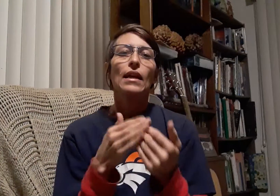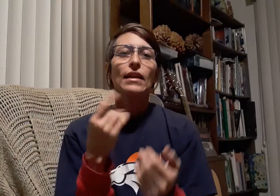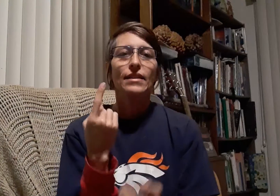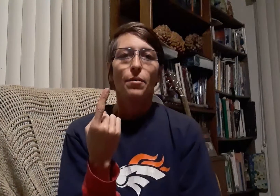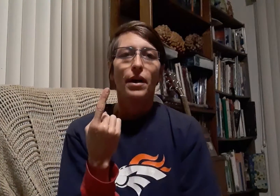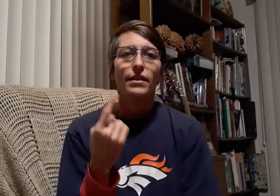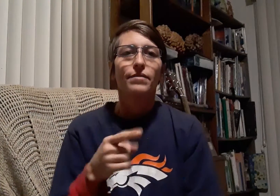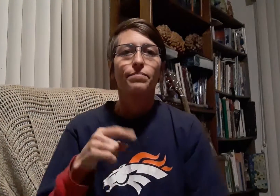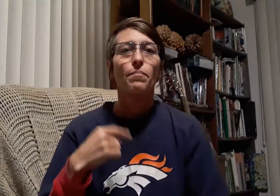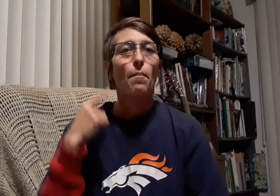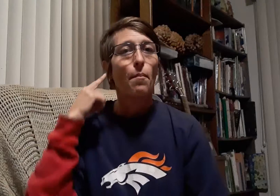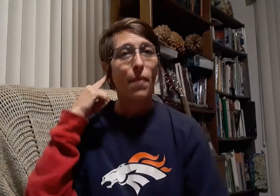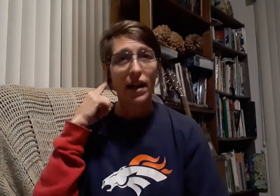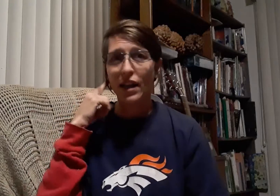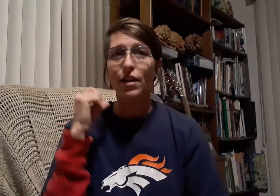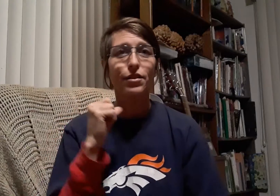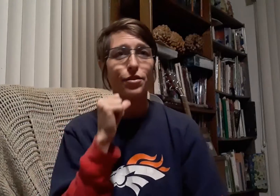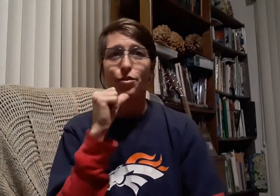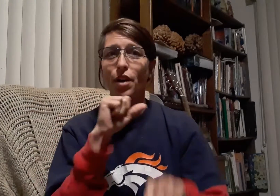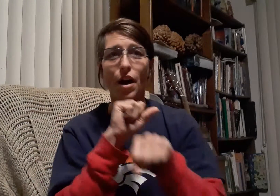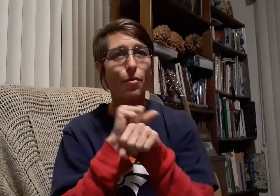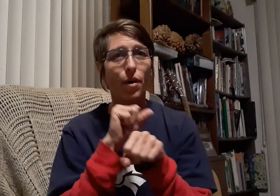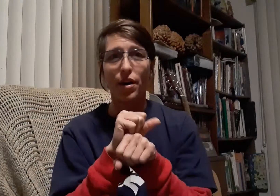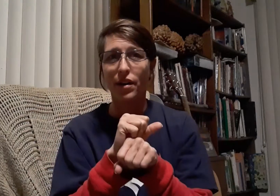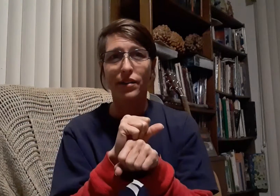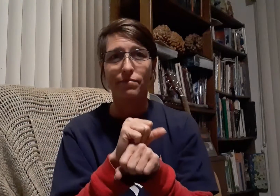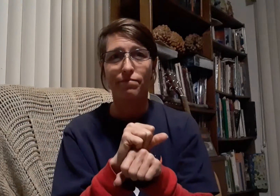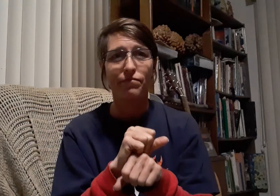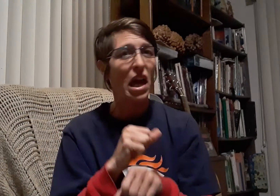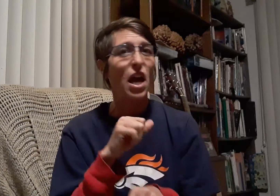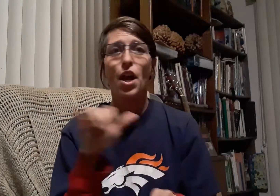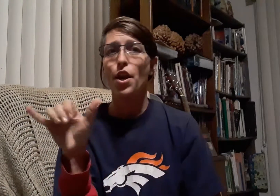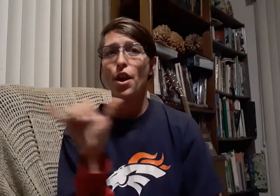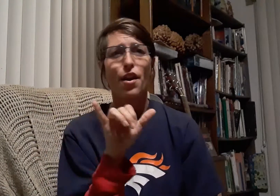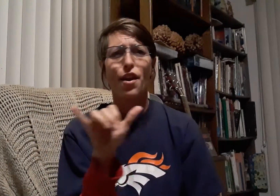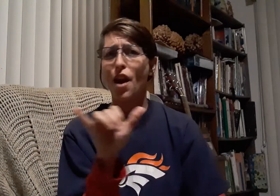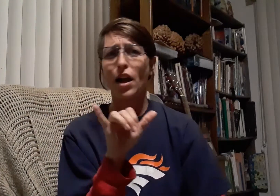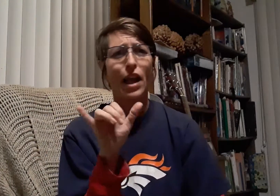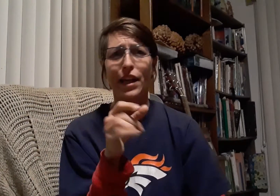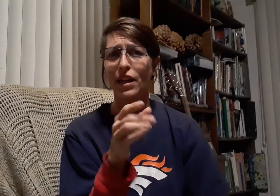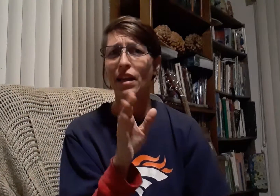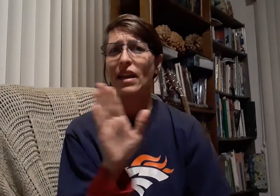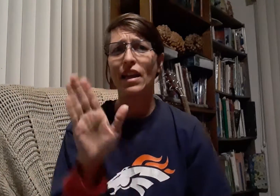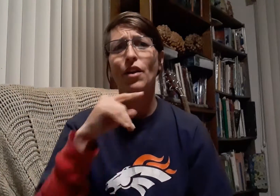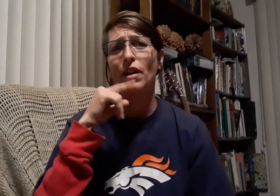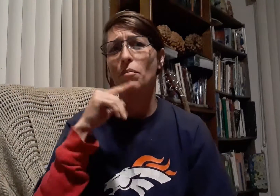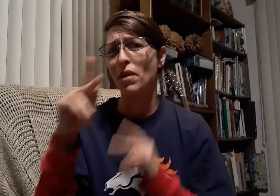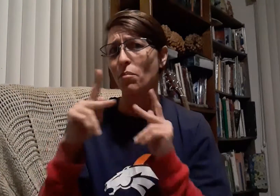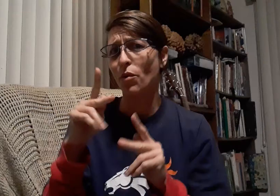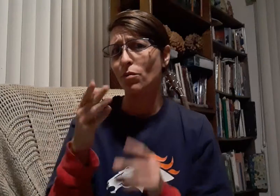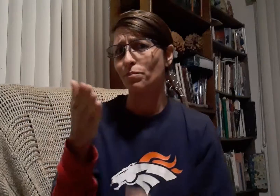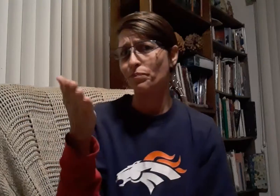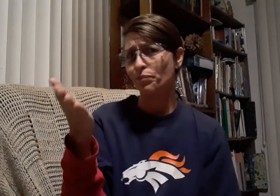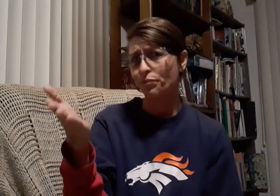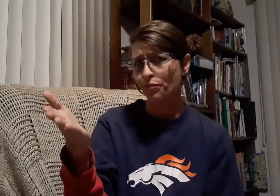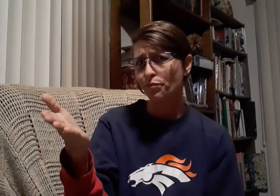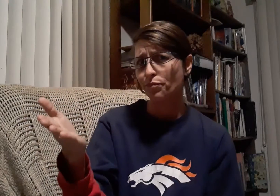Easy one. My ears do not work. Not like hearing people.